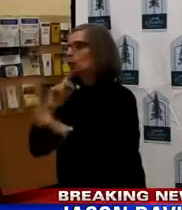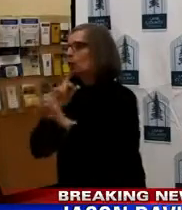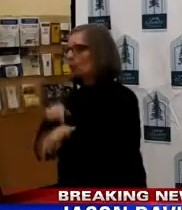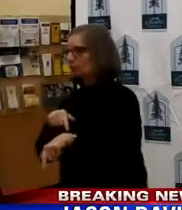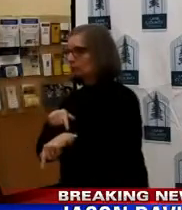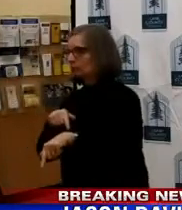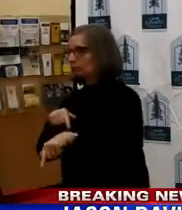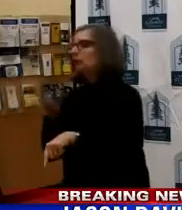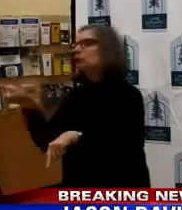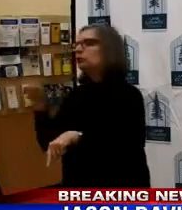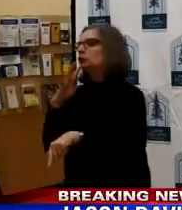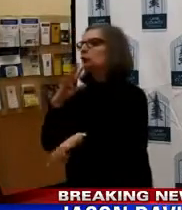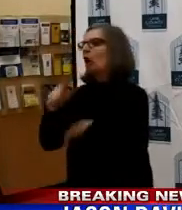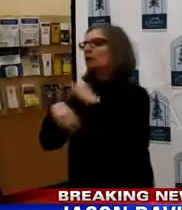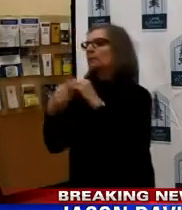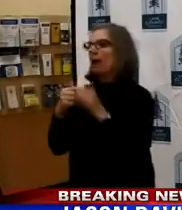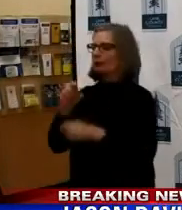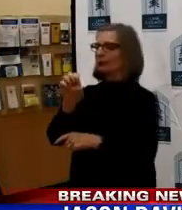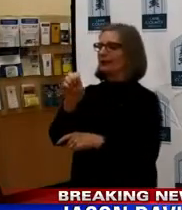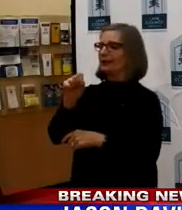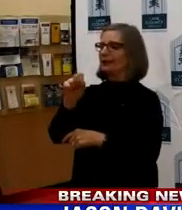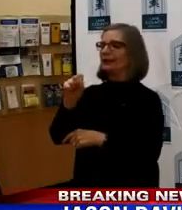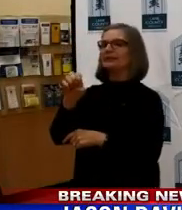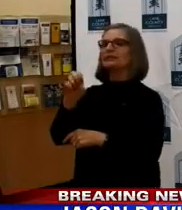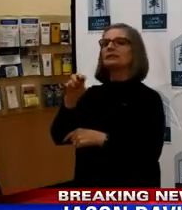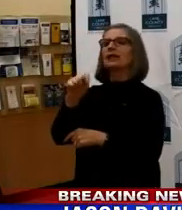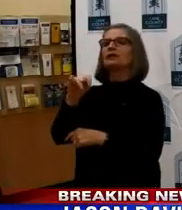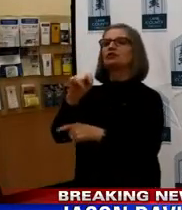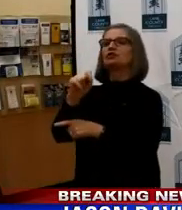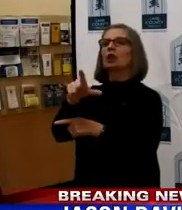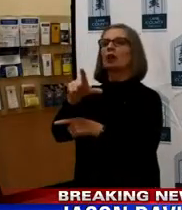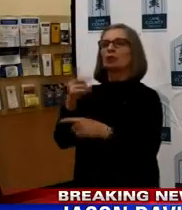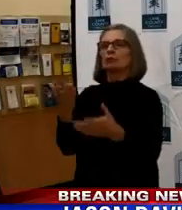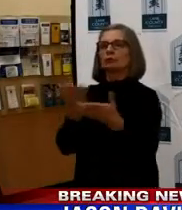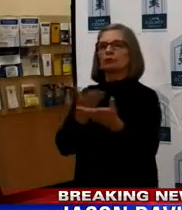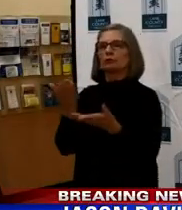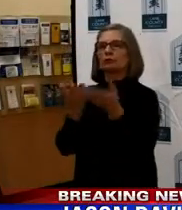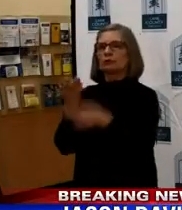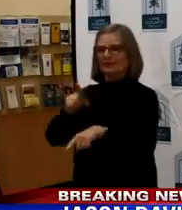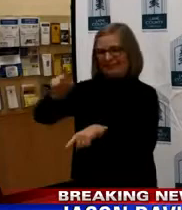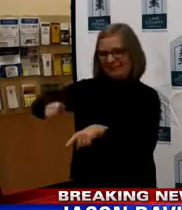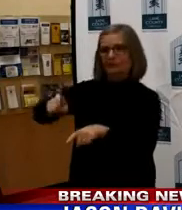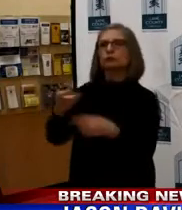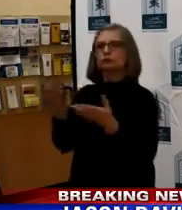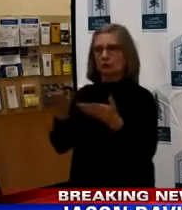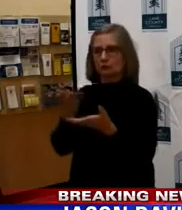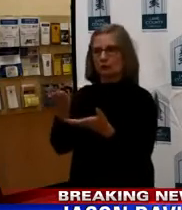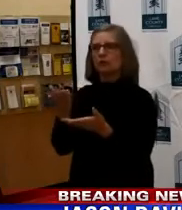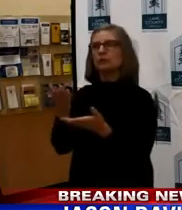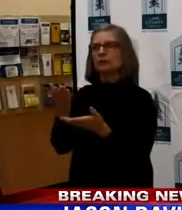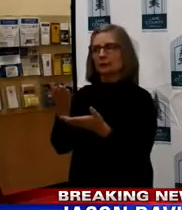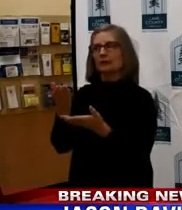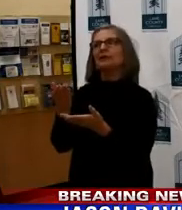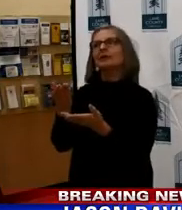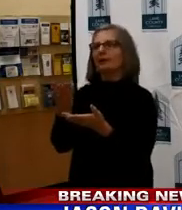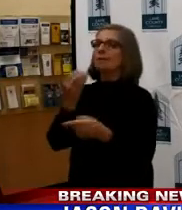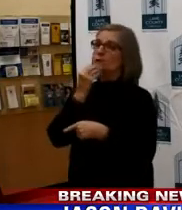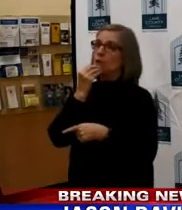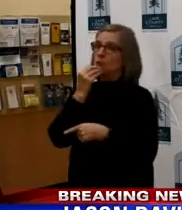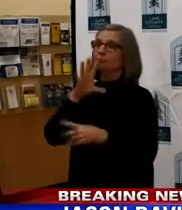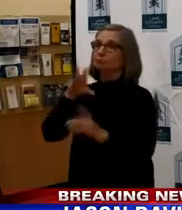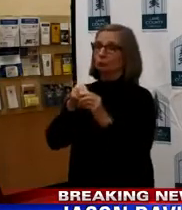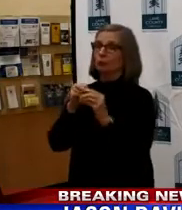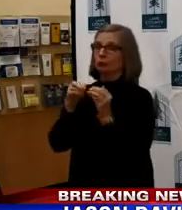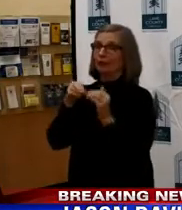one of those. And those essential services have been directed to really follow some very strict social